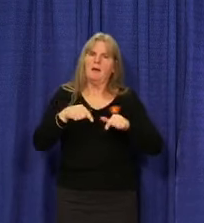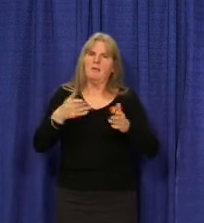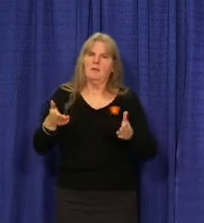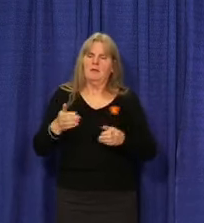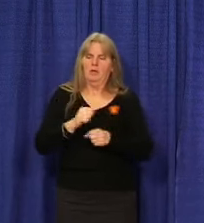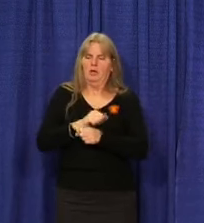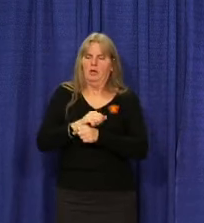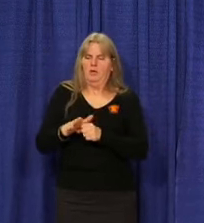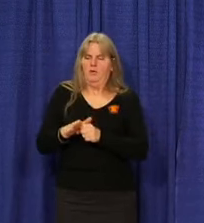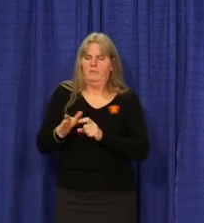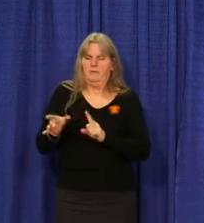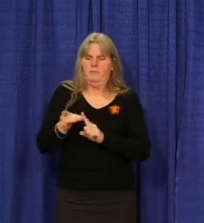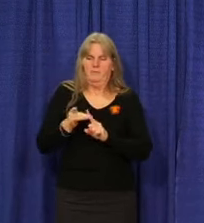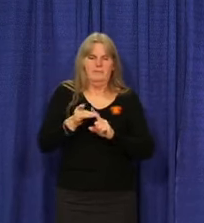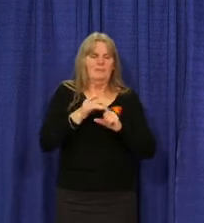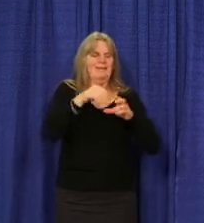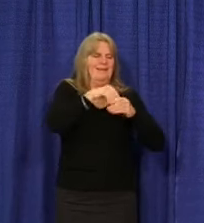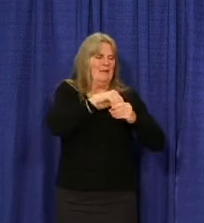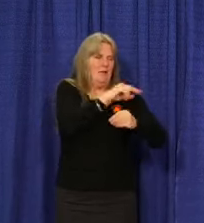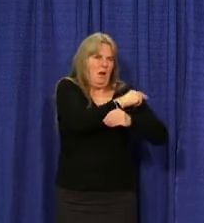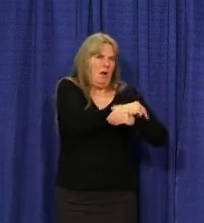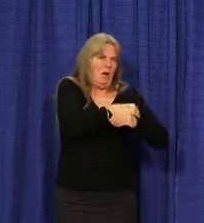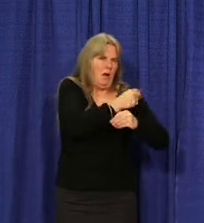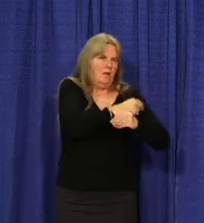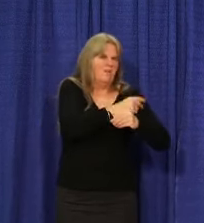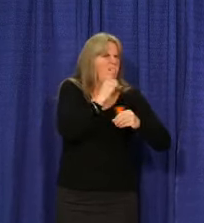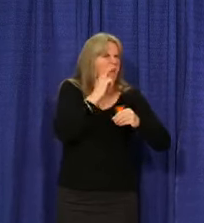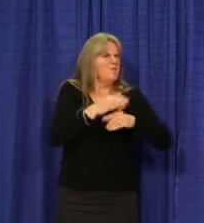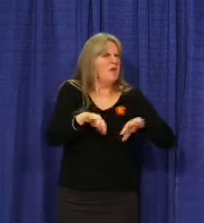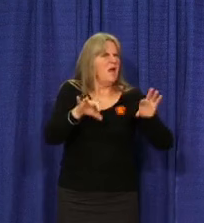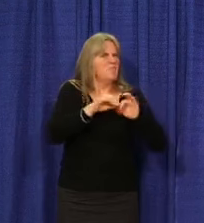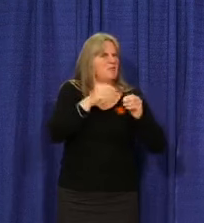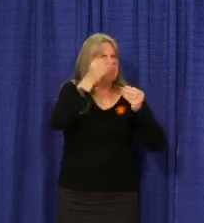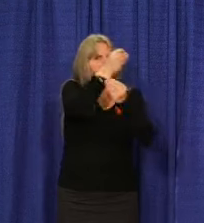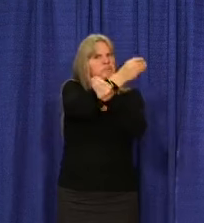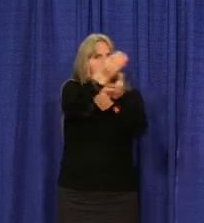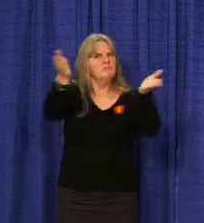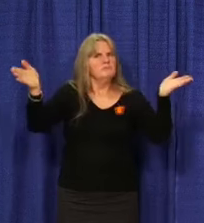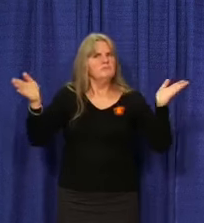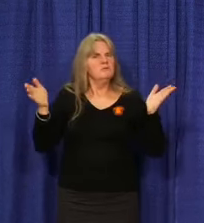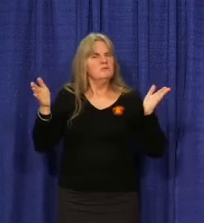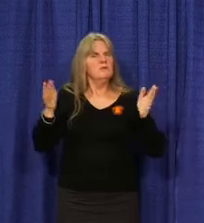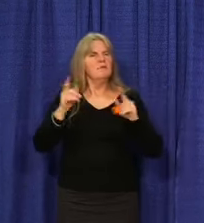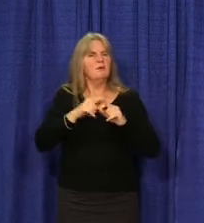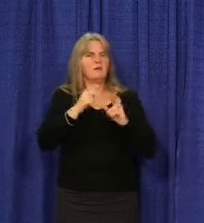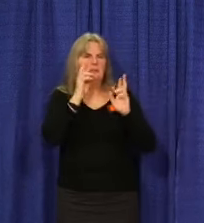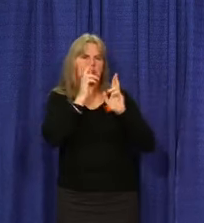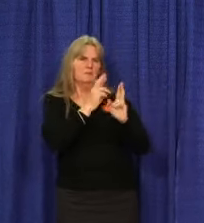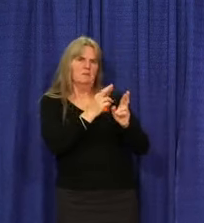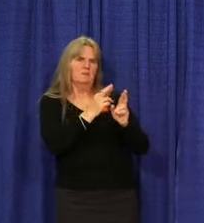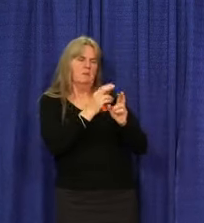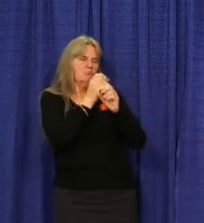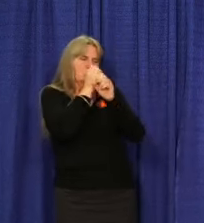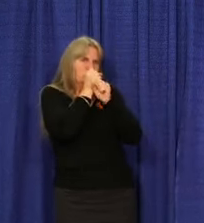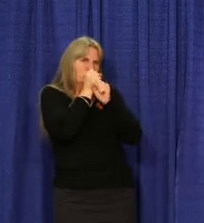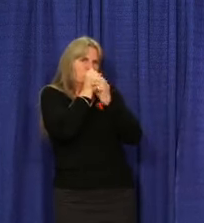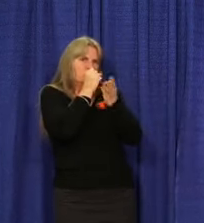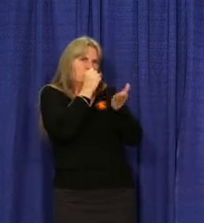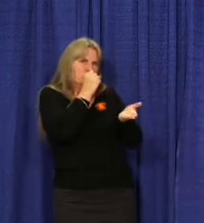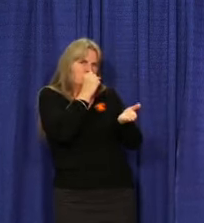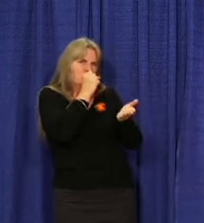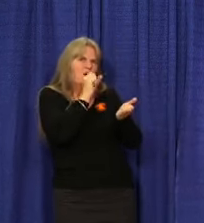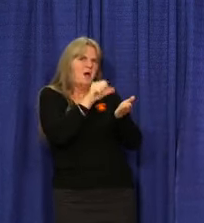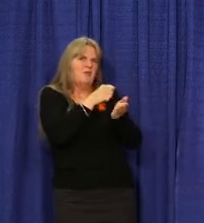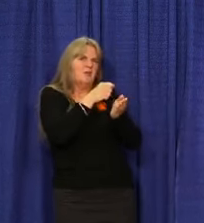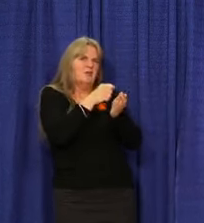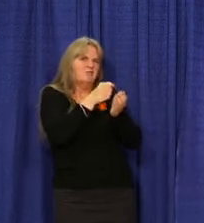Yukon, we felt that it was important to publicize that, but with respecting the confidentiality around any other